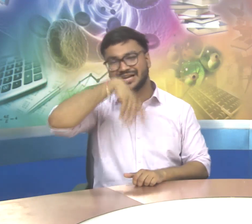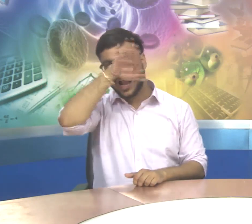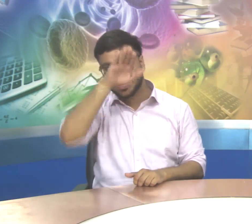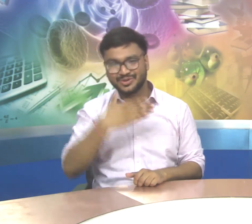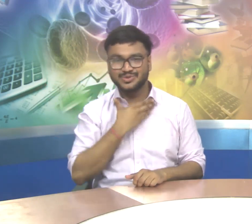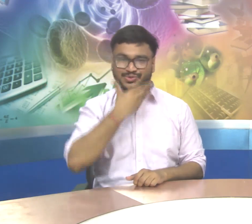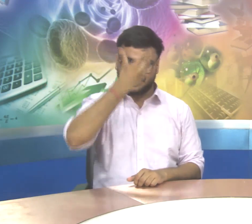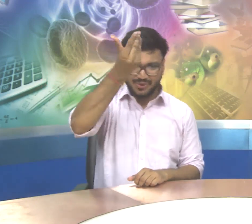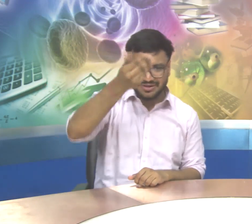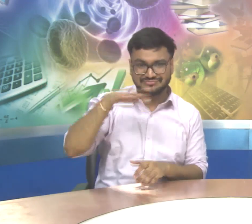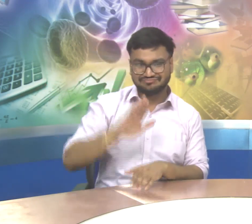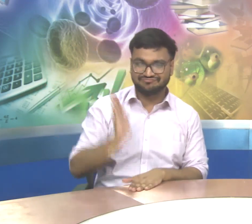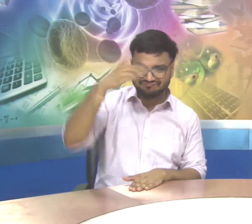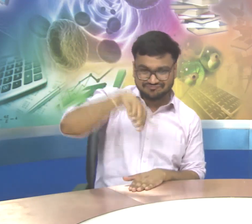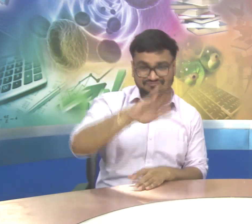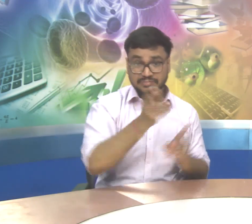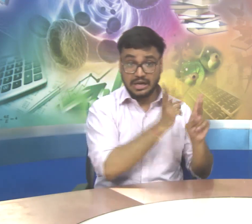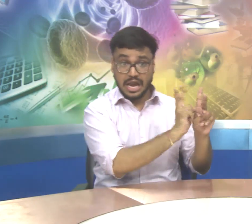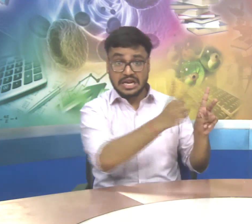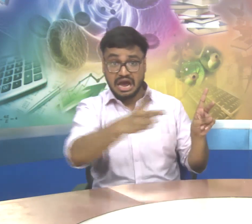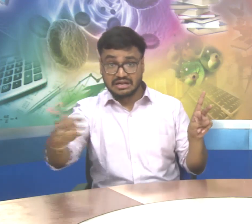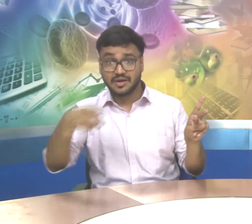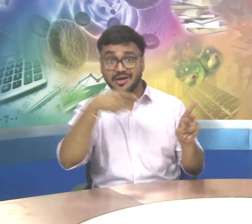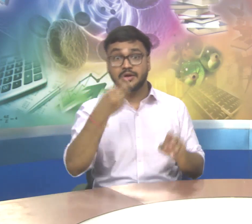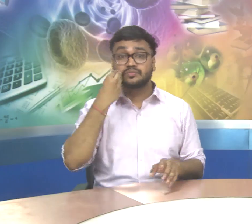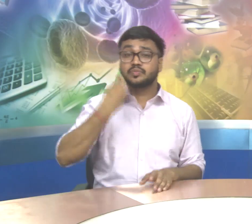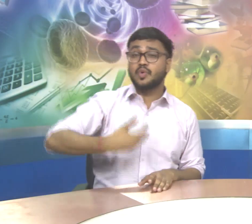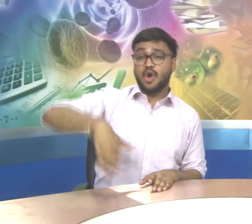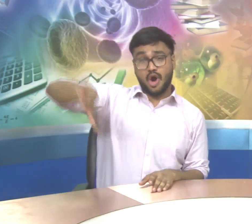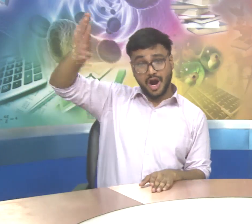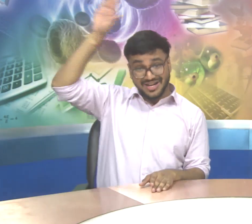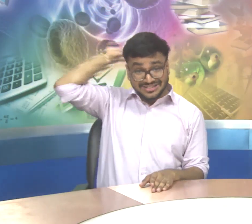In animals, loss of habitat and food.